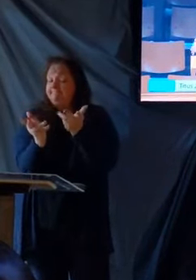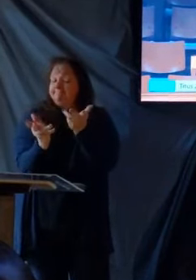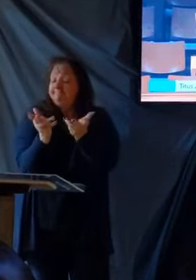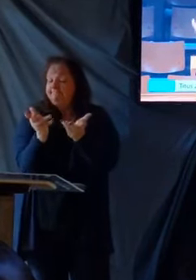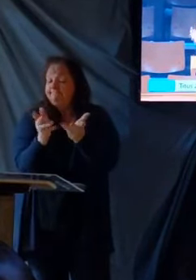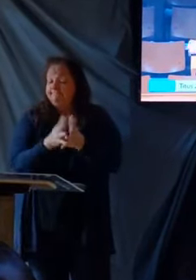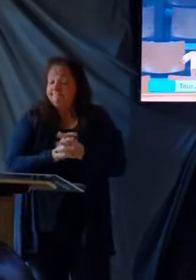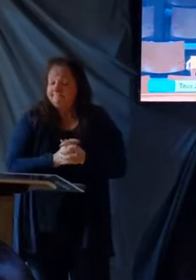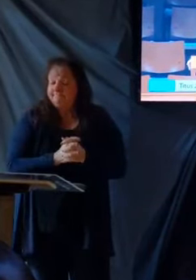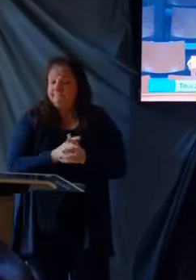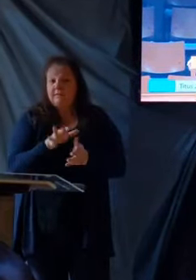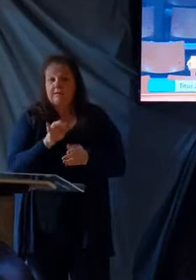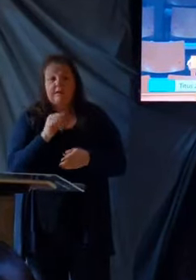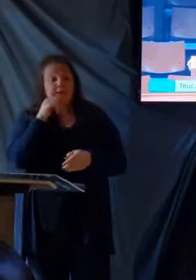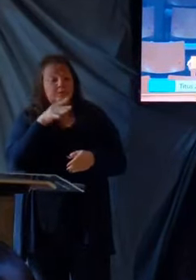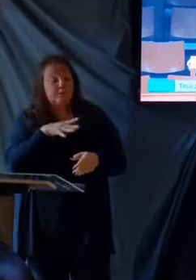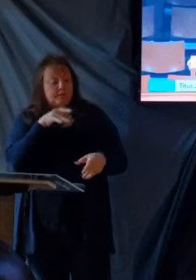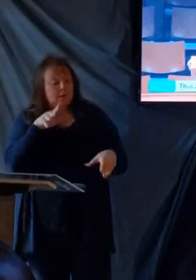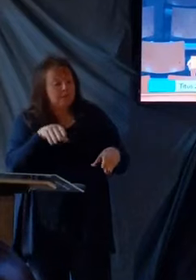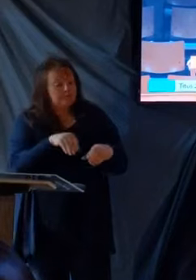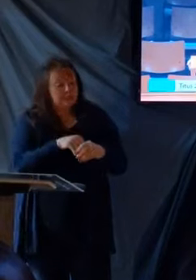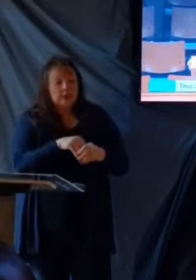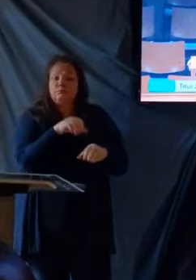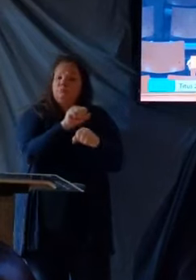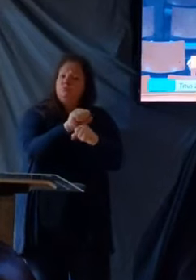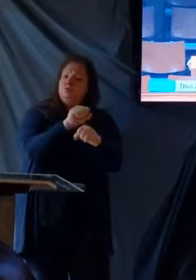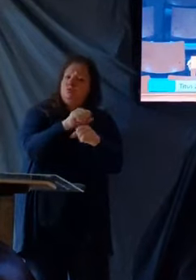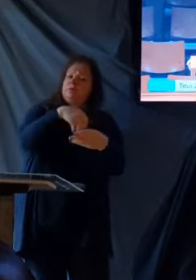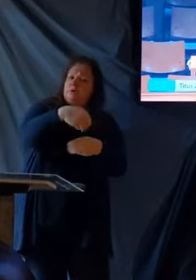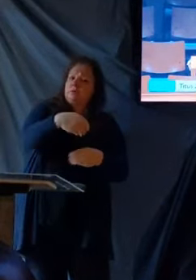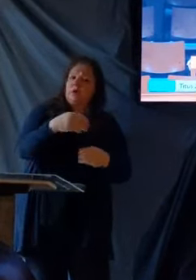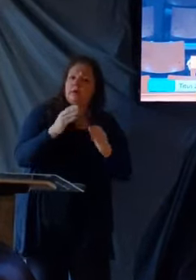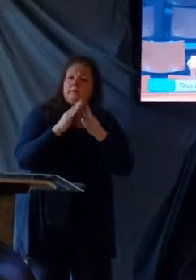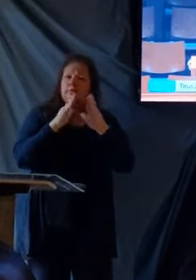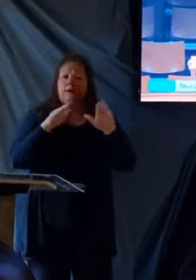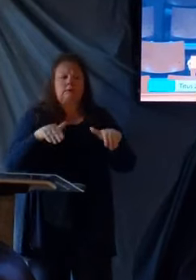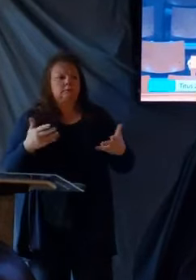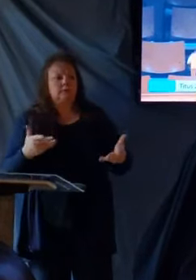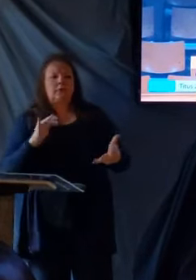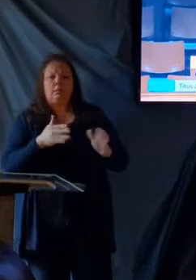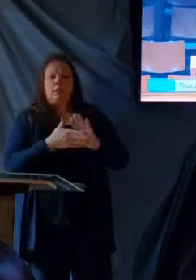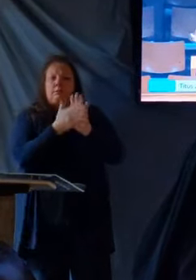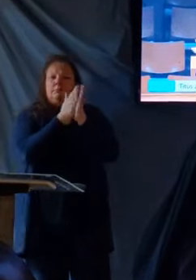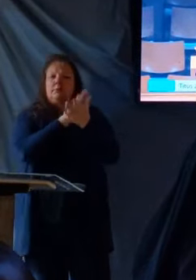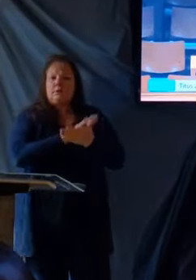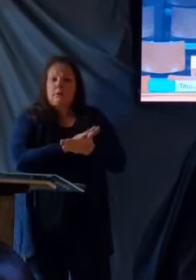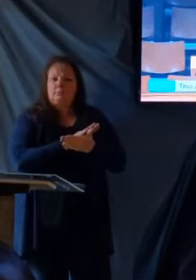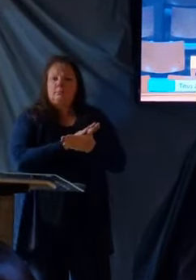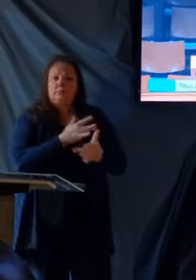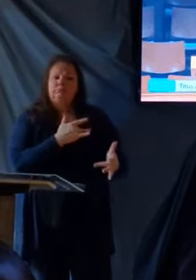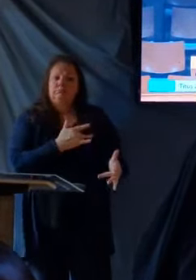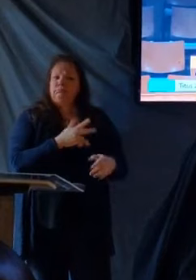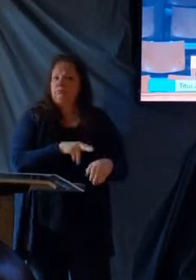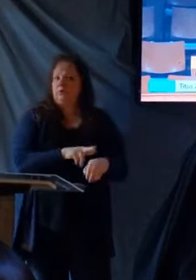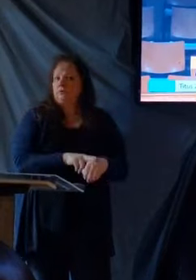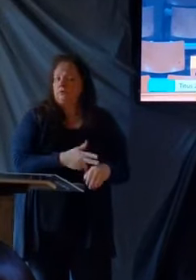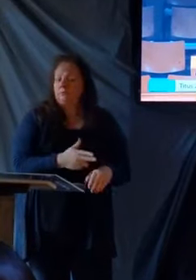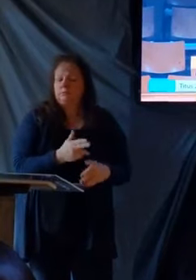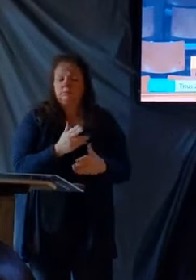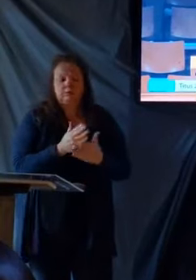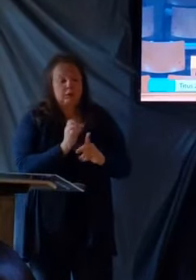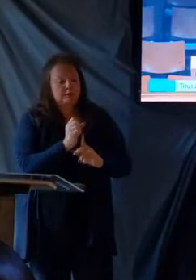You know, if she's not married, she'll probably work outside the home. I mean, that becomes natural. In